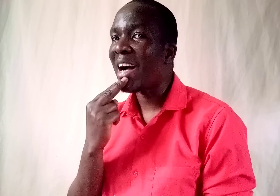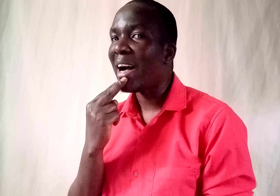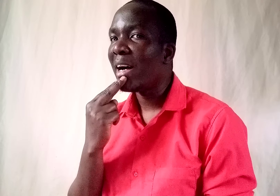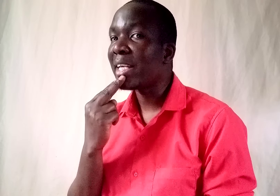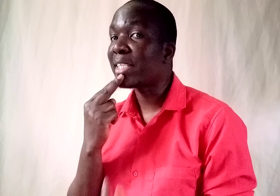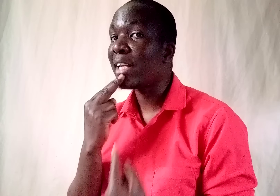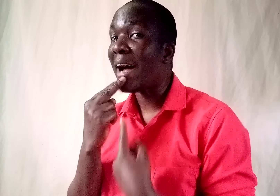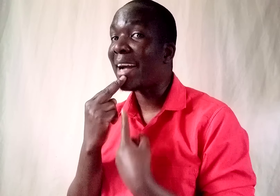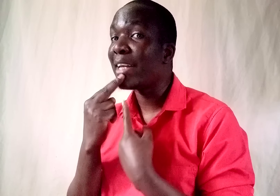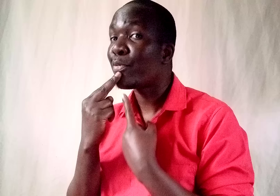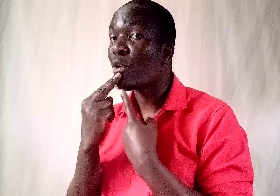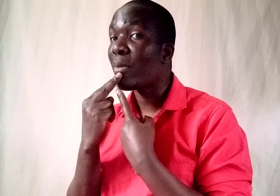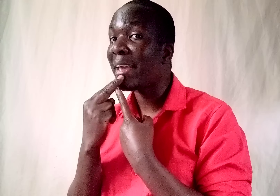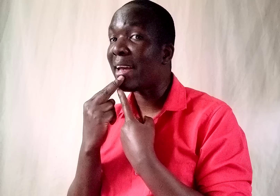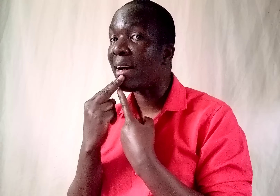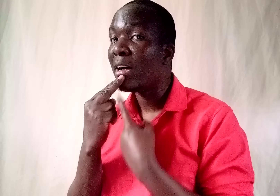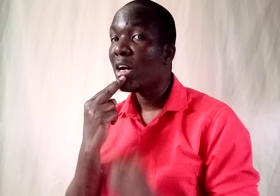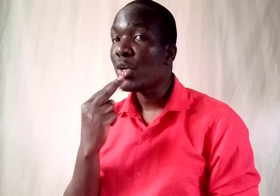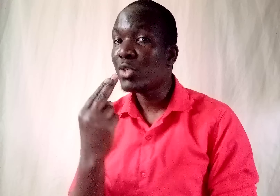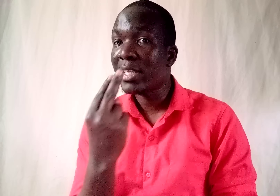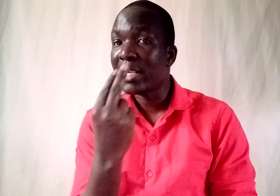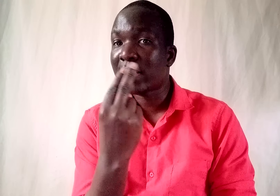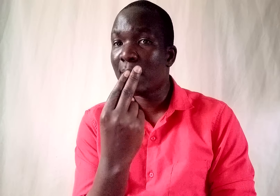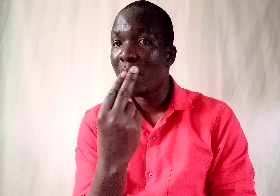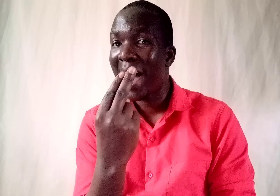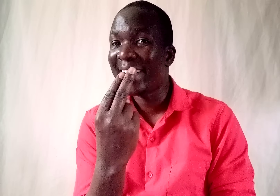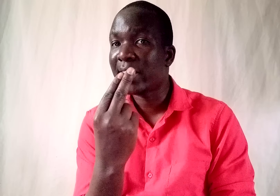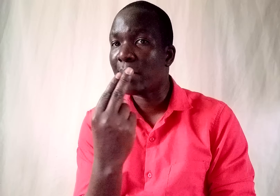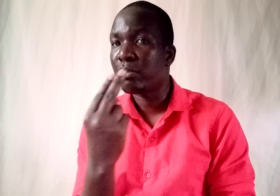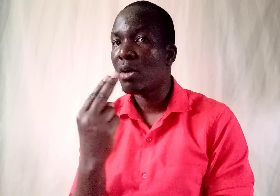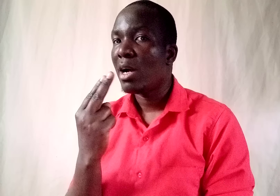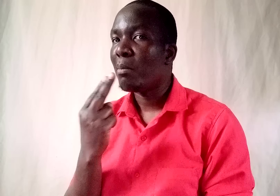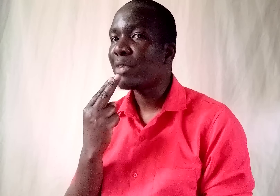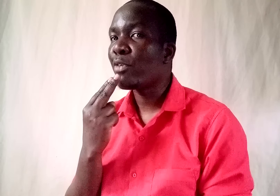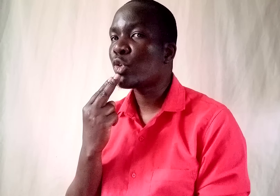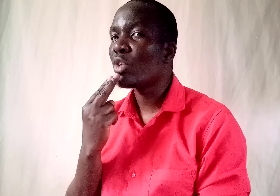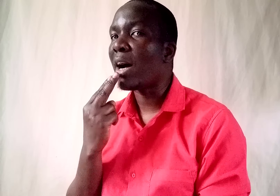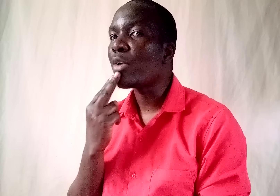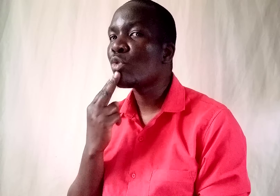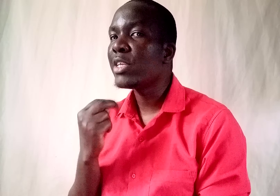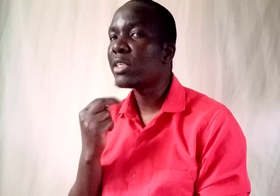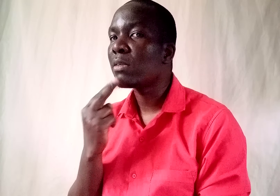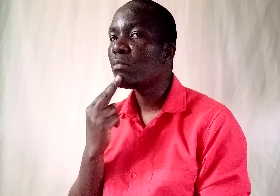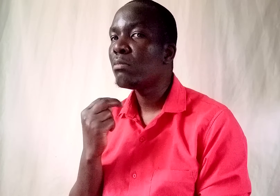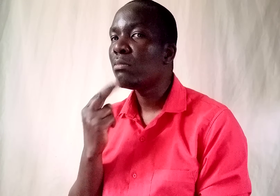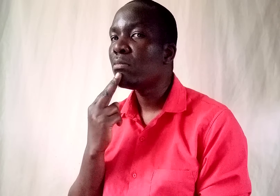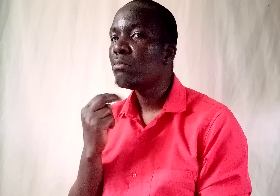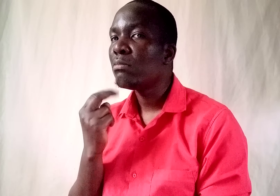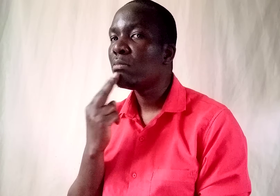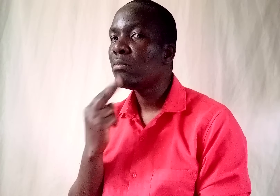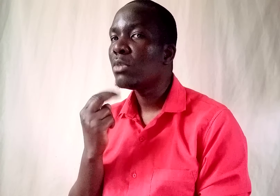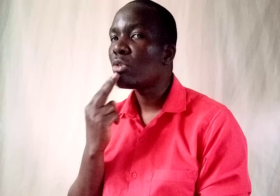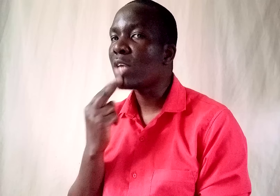sugar is signed again from here using the same hand shape, but for sugar you do this. Look at